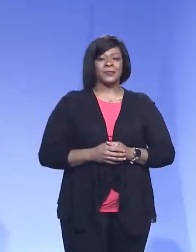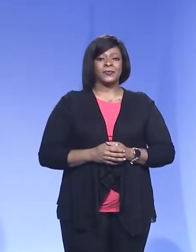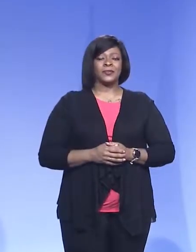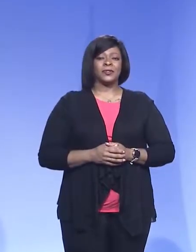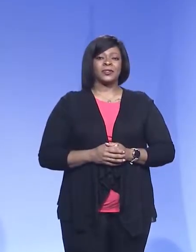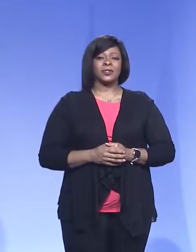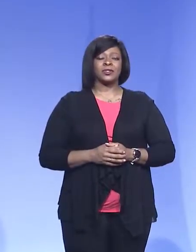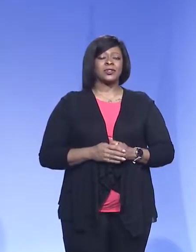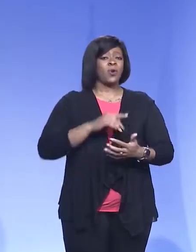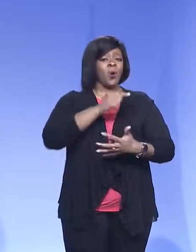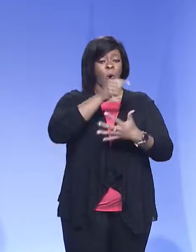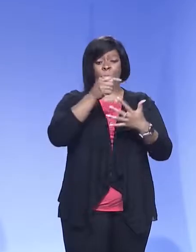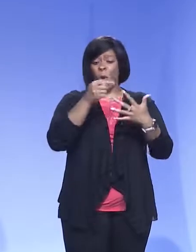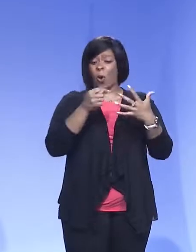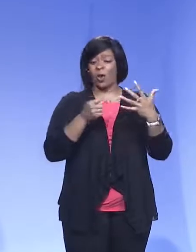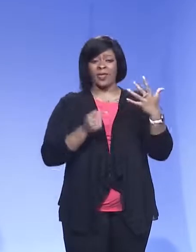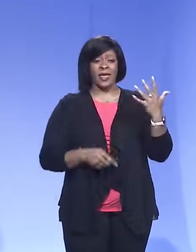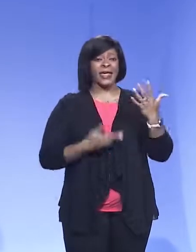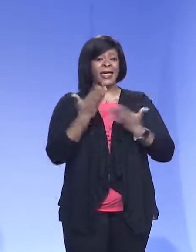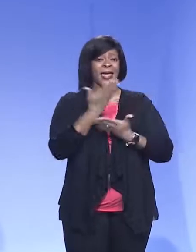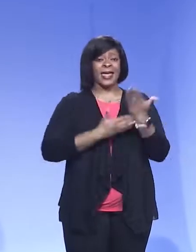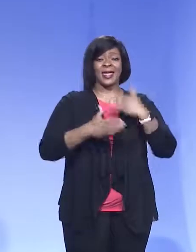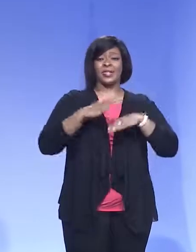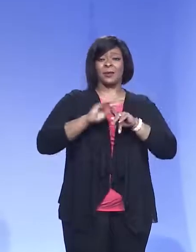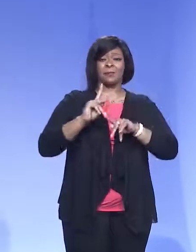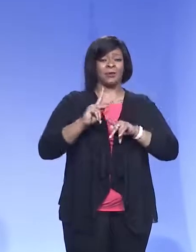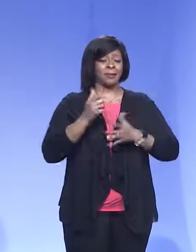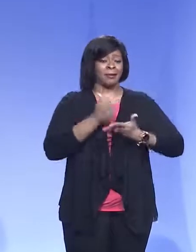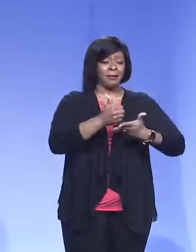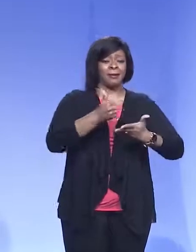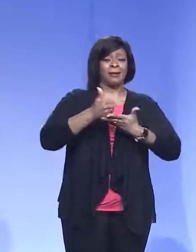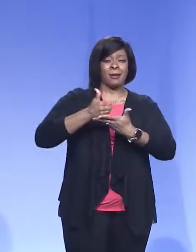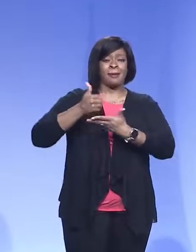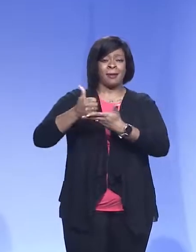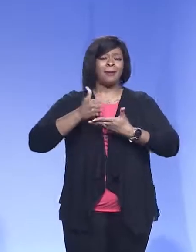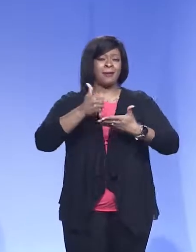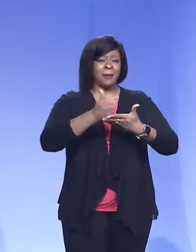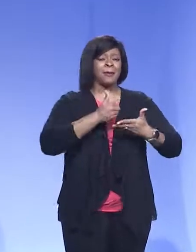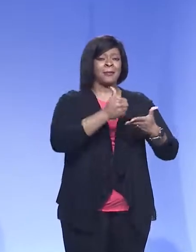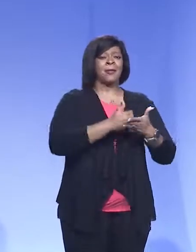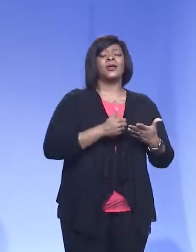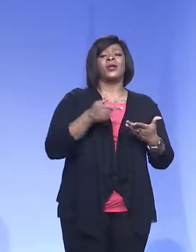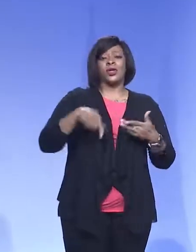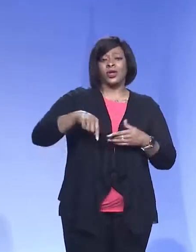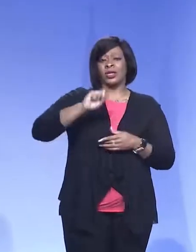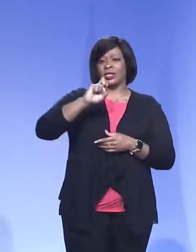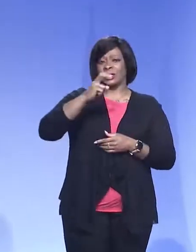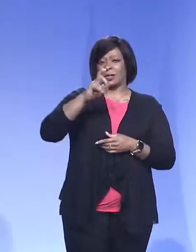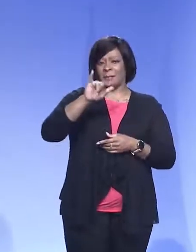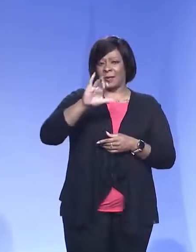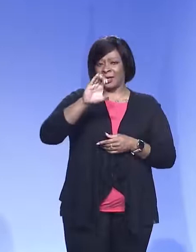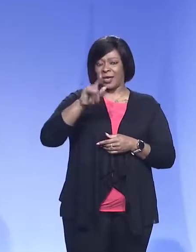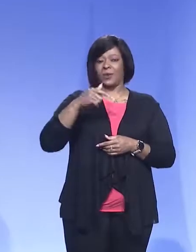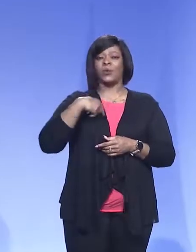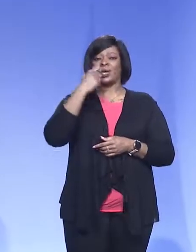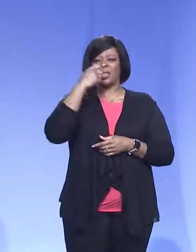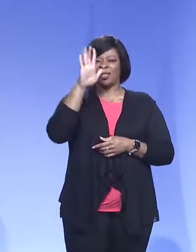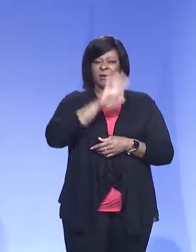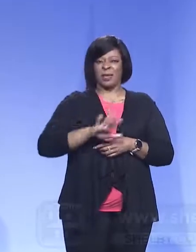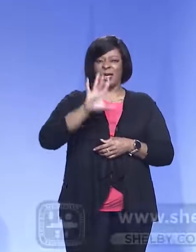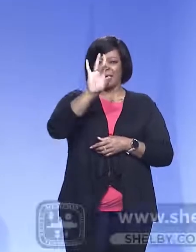And with all of that, with that hands-on-deck approach to testing, we have in Shelby County, I think, tested around